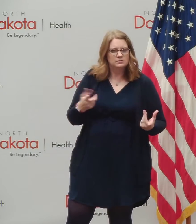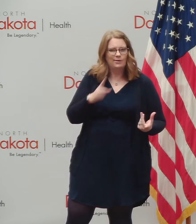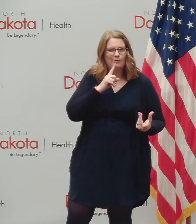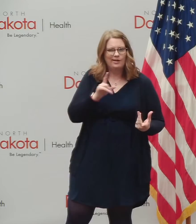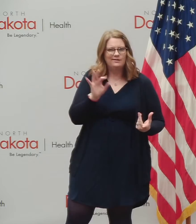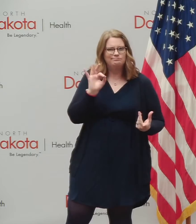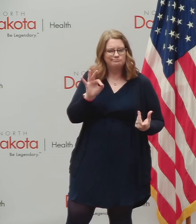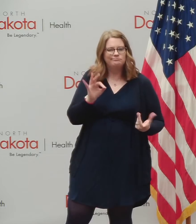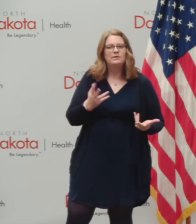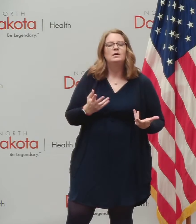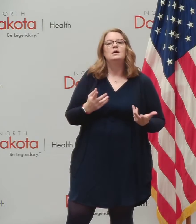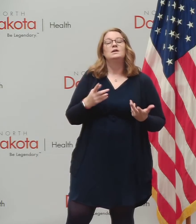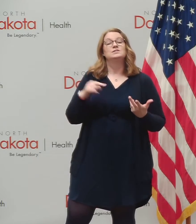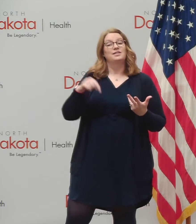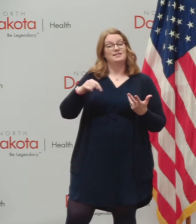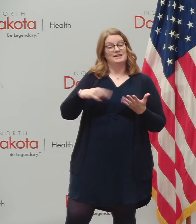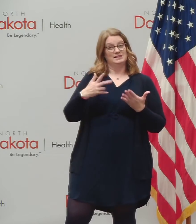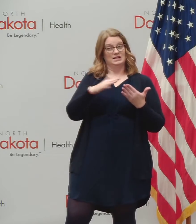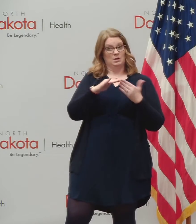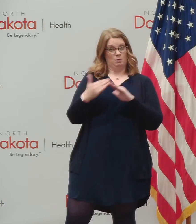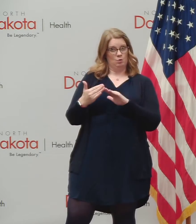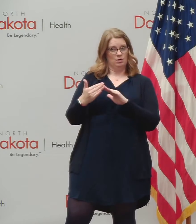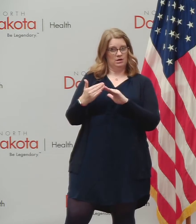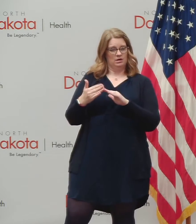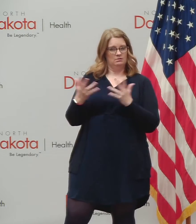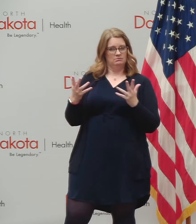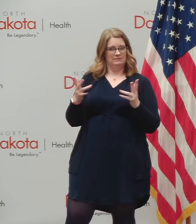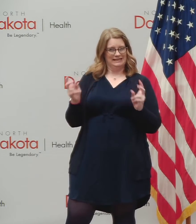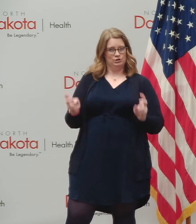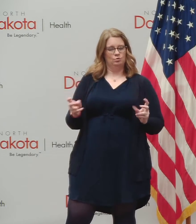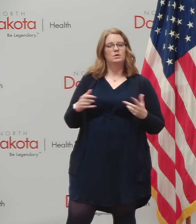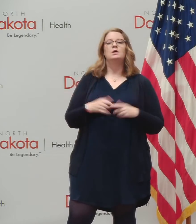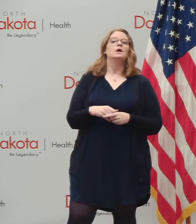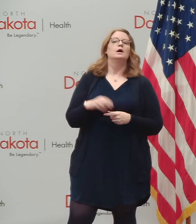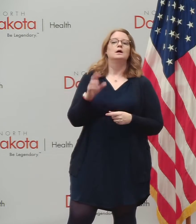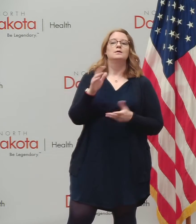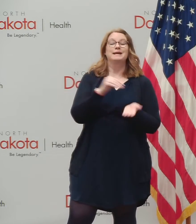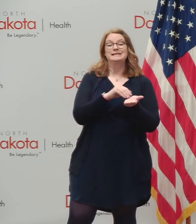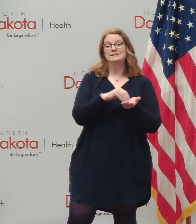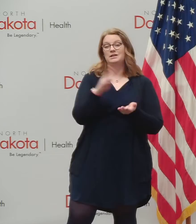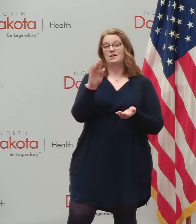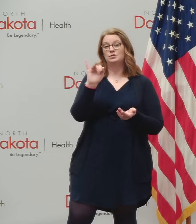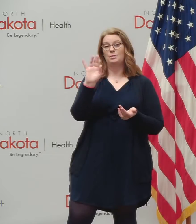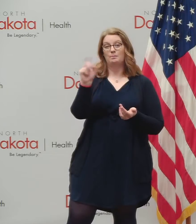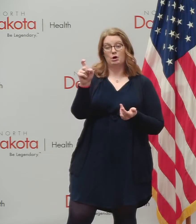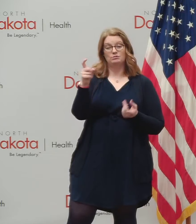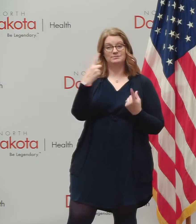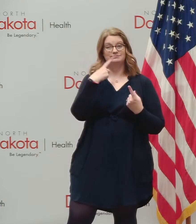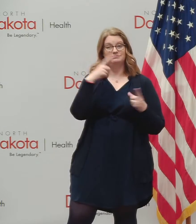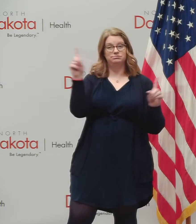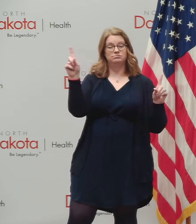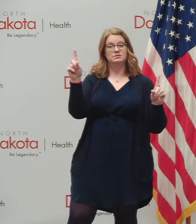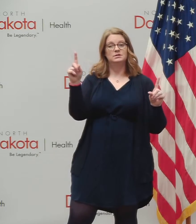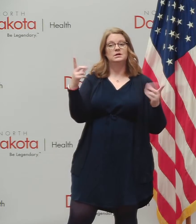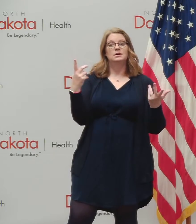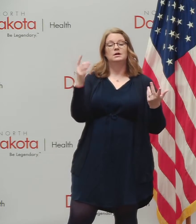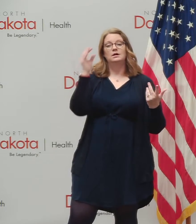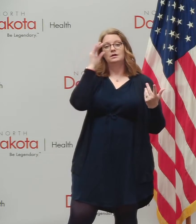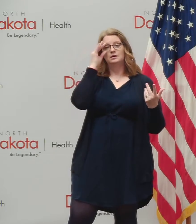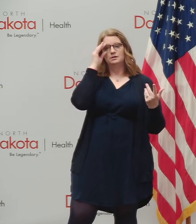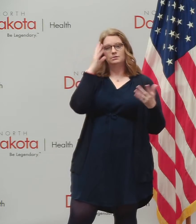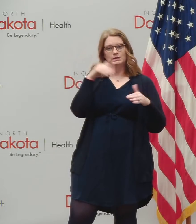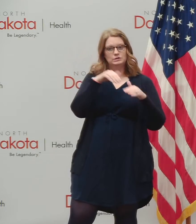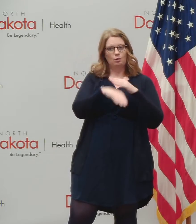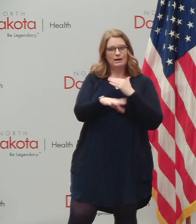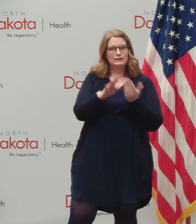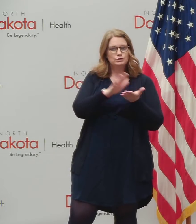again, this is a community issue. Dr. Burke said this herself when she talked about it coming into